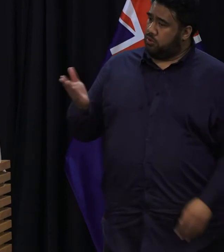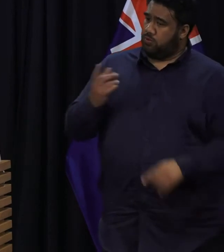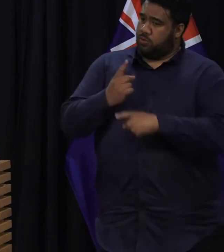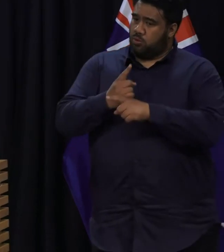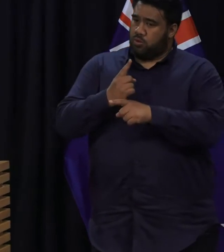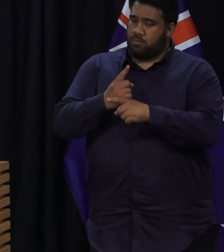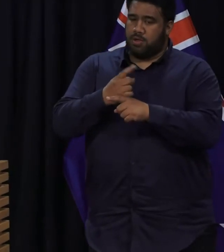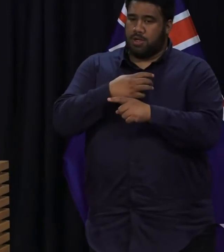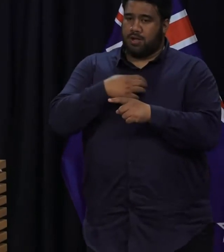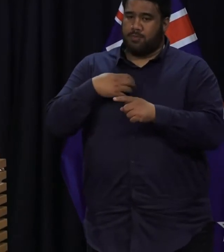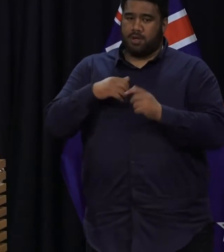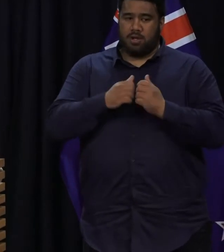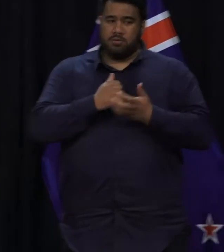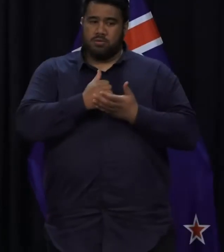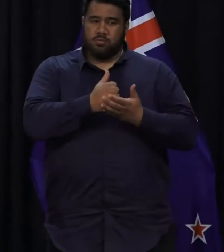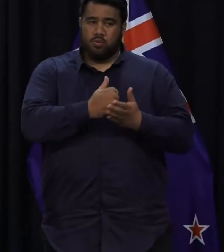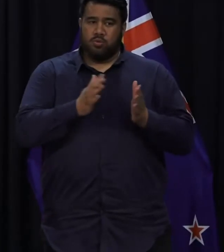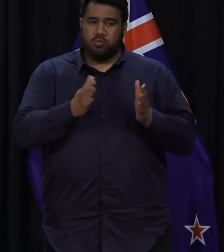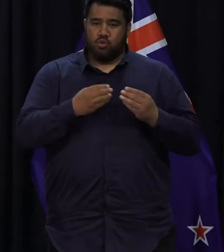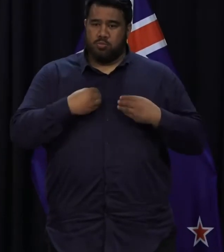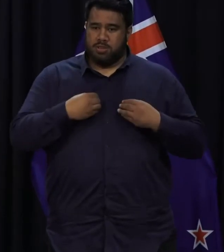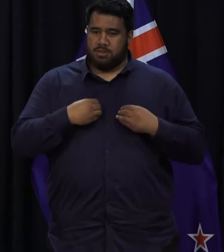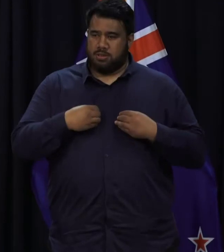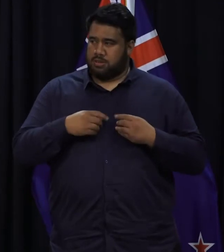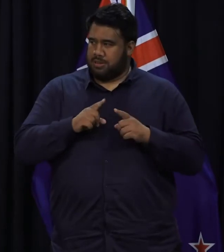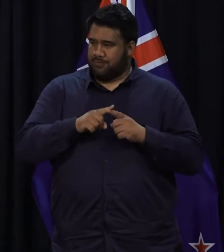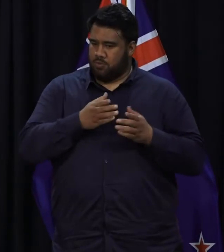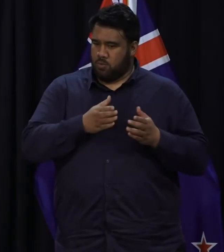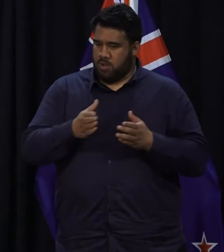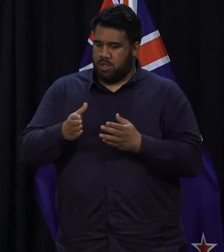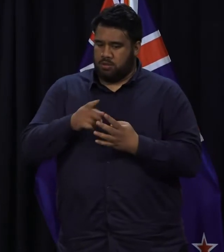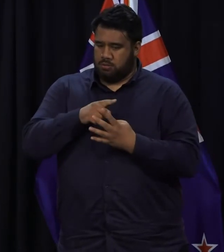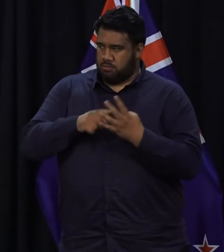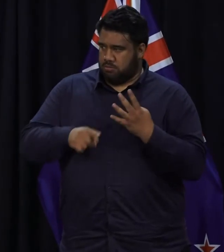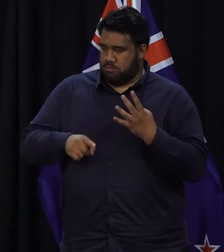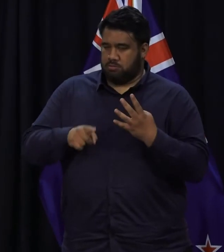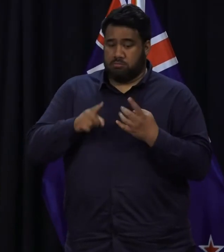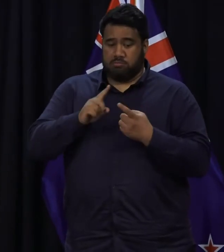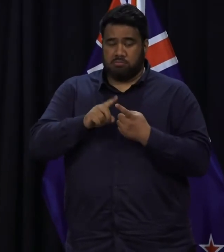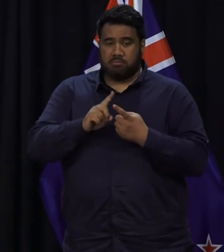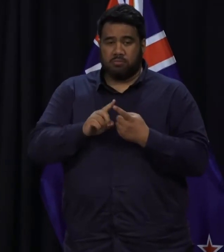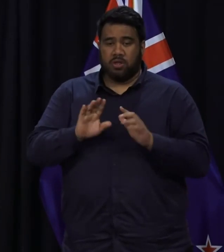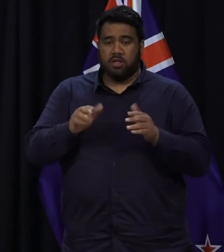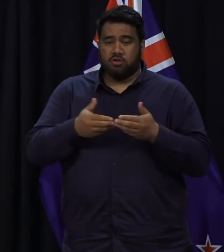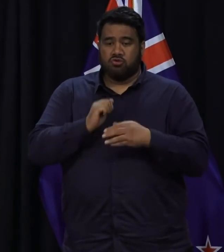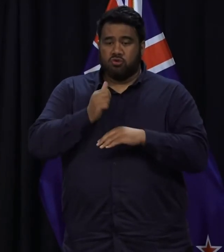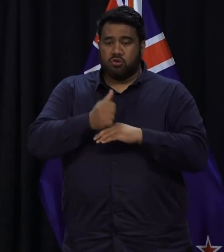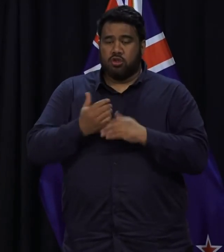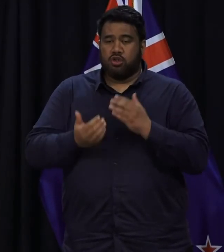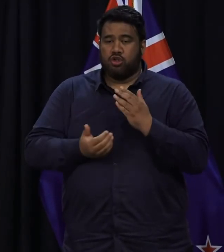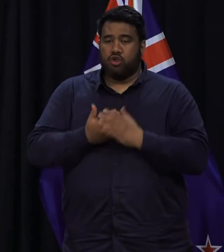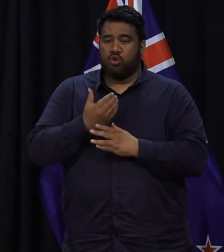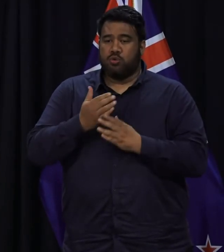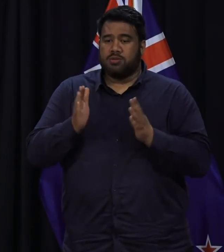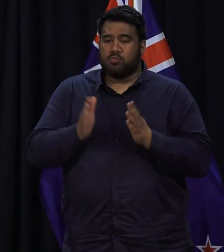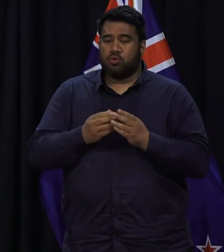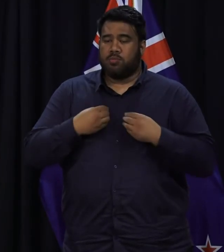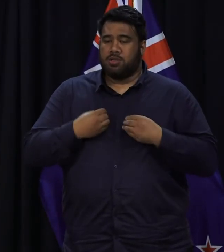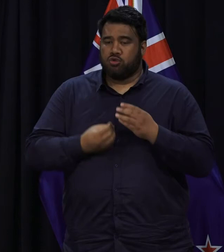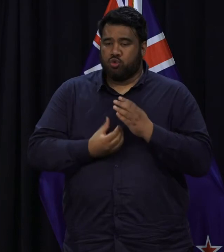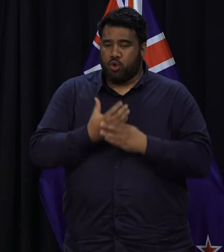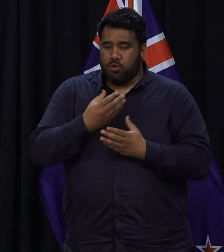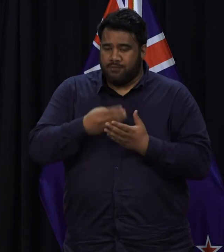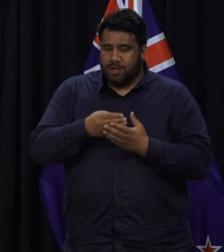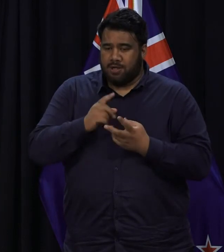supporting small businesses, so further Yeah. measures. And you listed 4 different things, including introducing a small business growth fund, repurposing small business cash flow